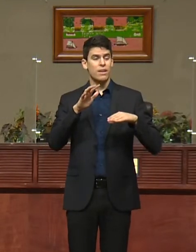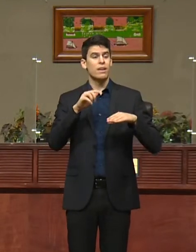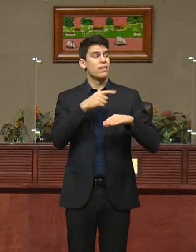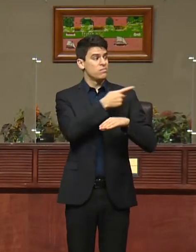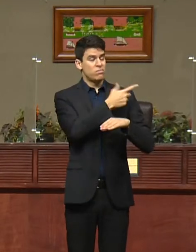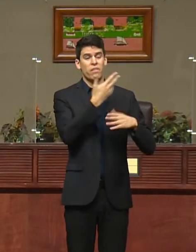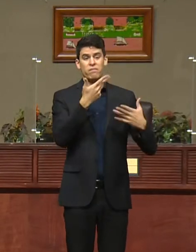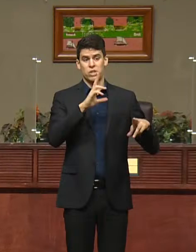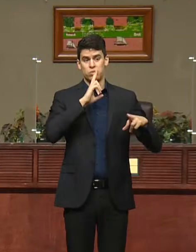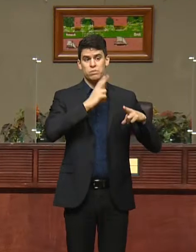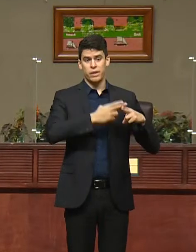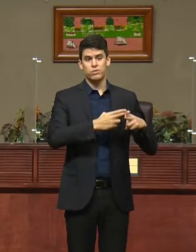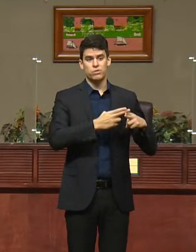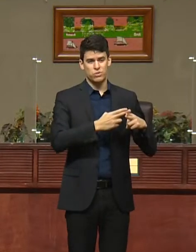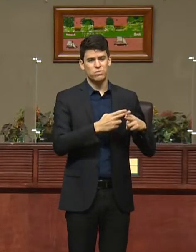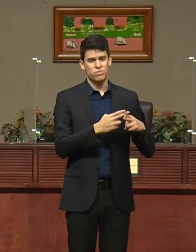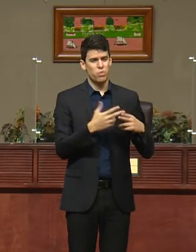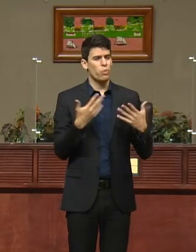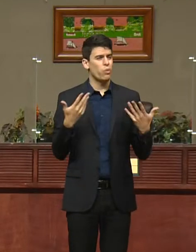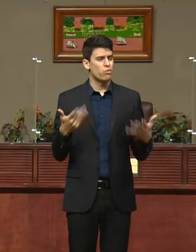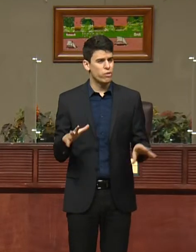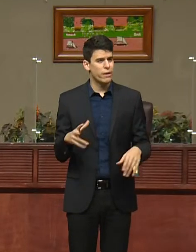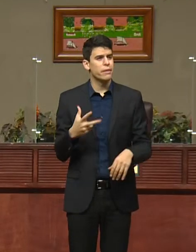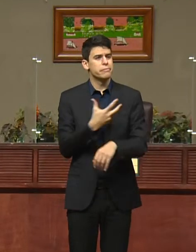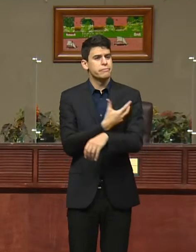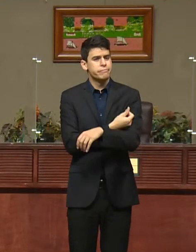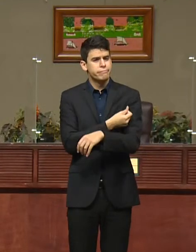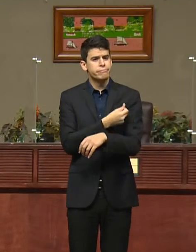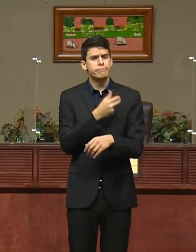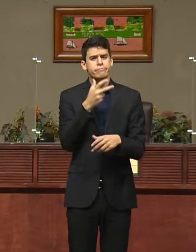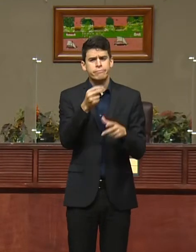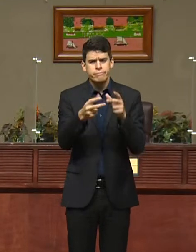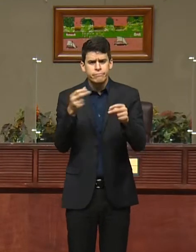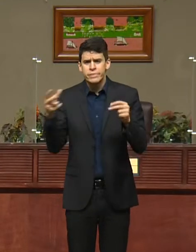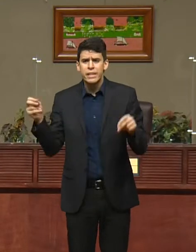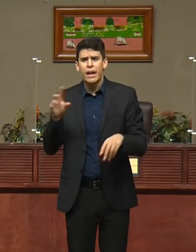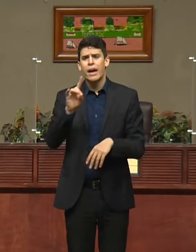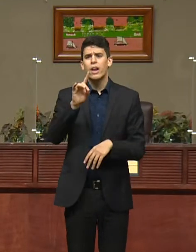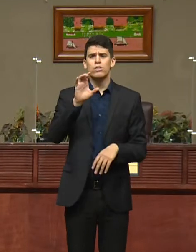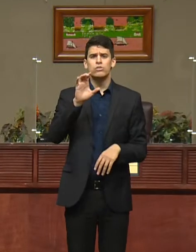is we have administered that vaccine to